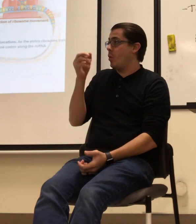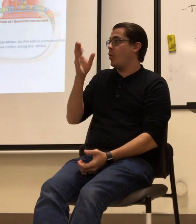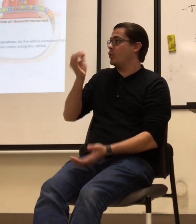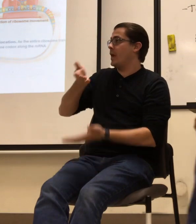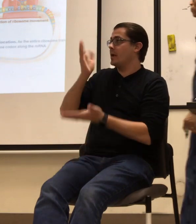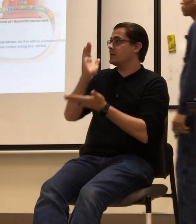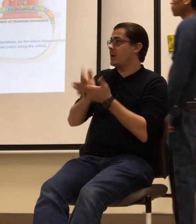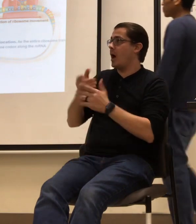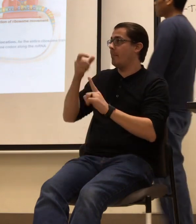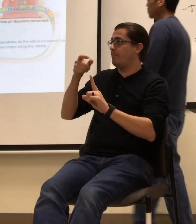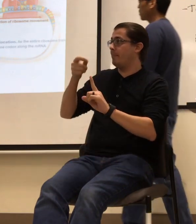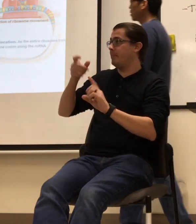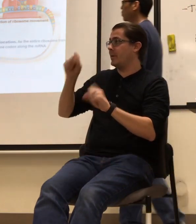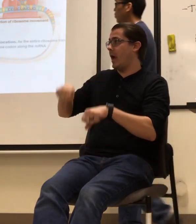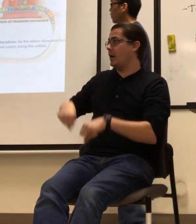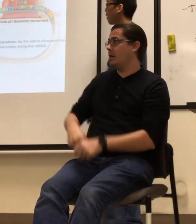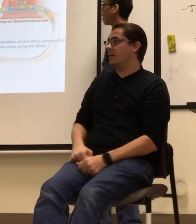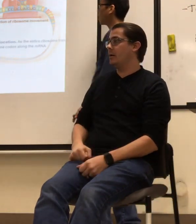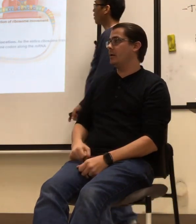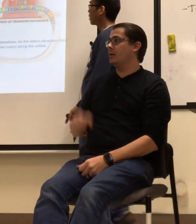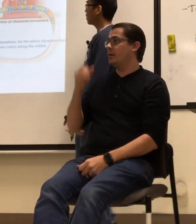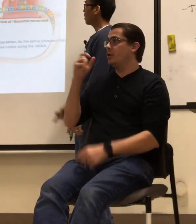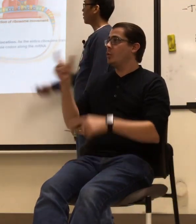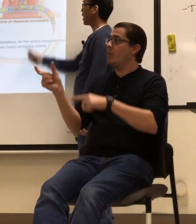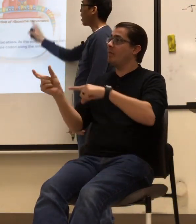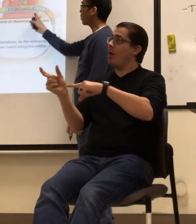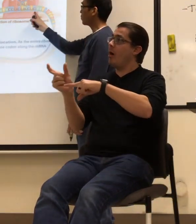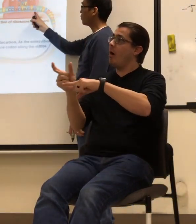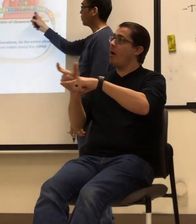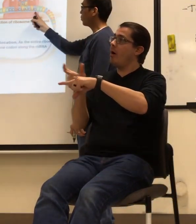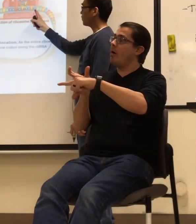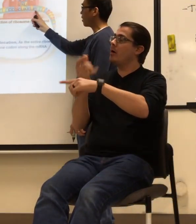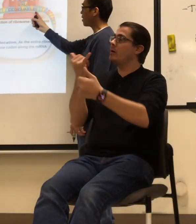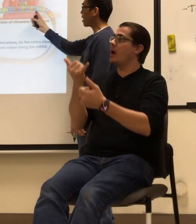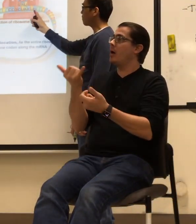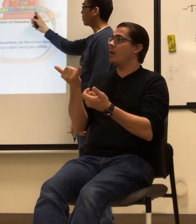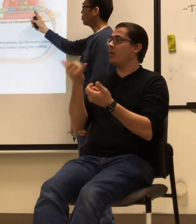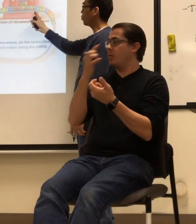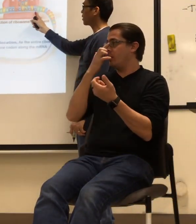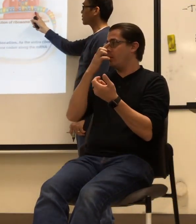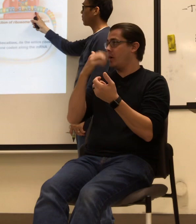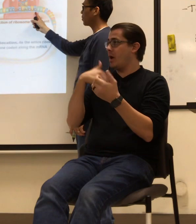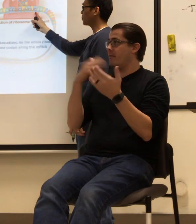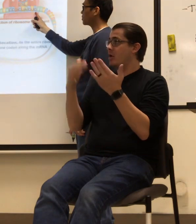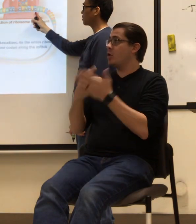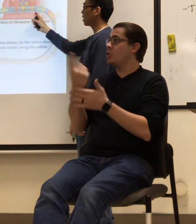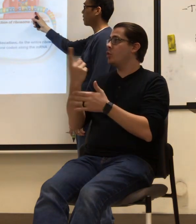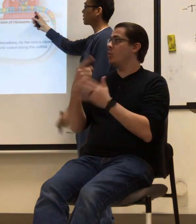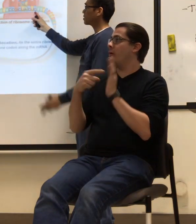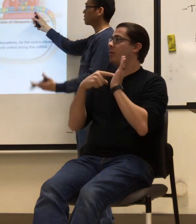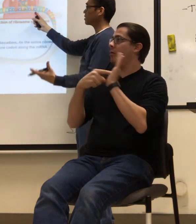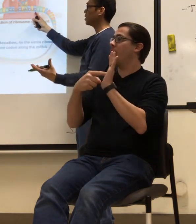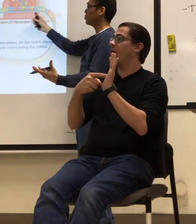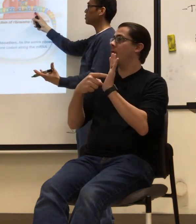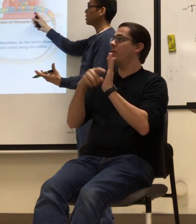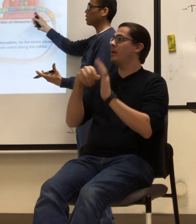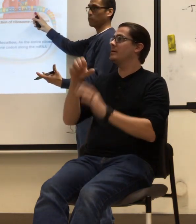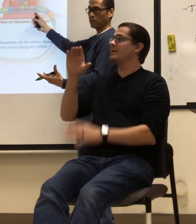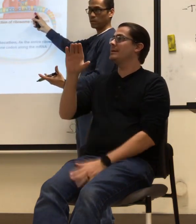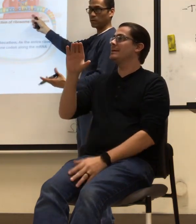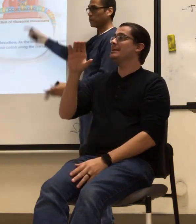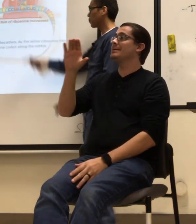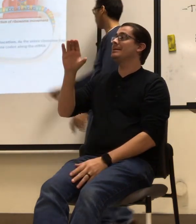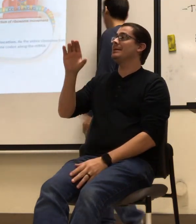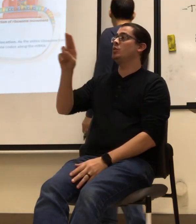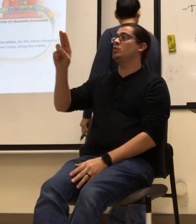the thing. You move along. Now you've moved. Now you have a new one exposed. That's the CUC